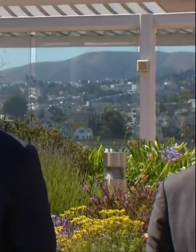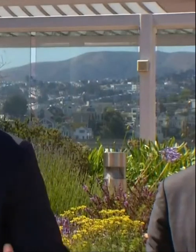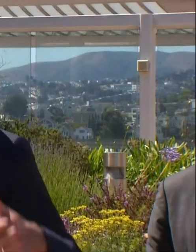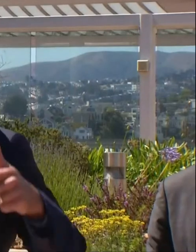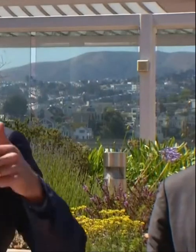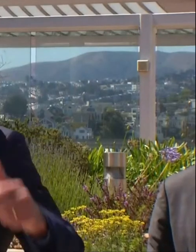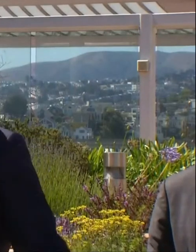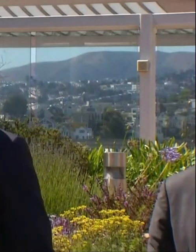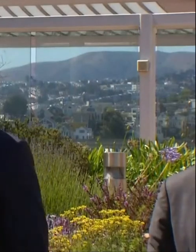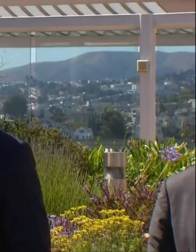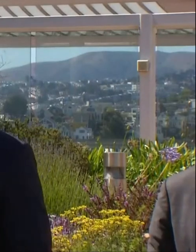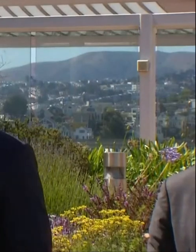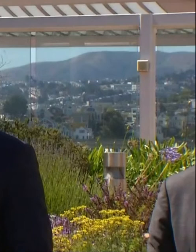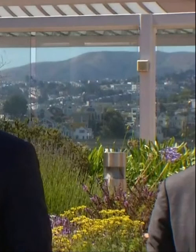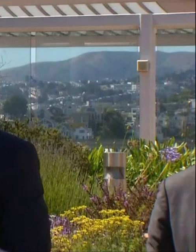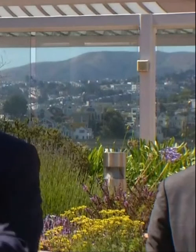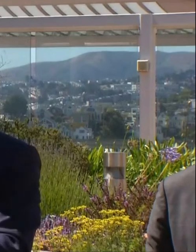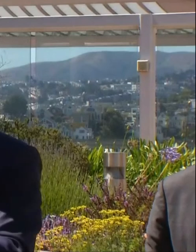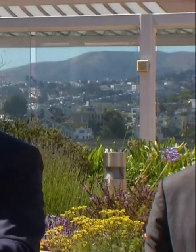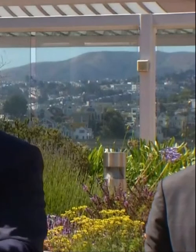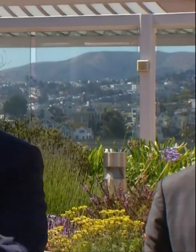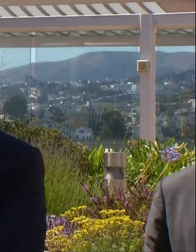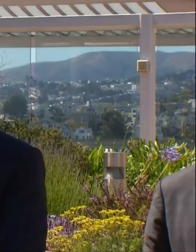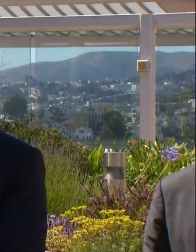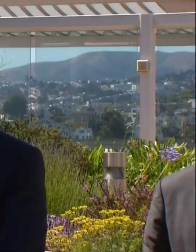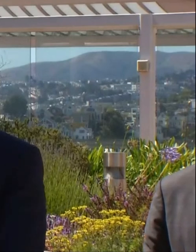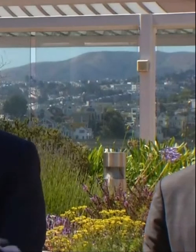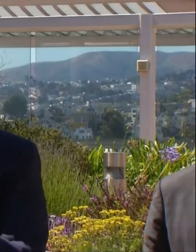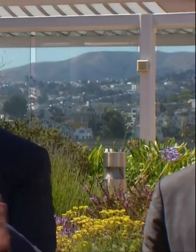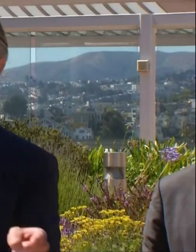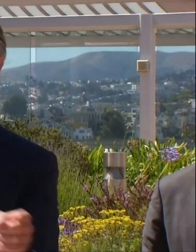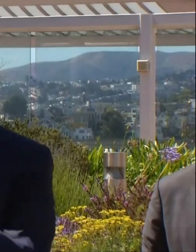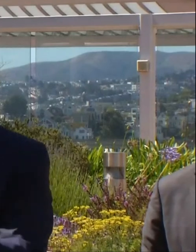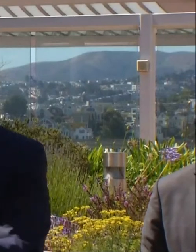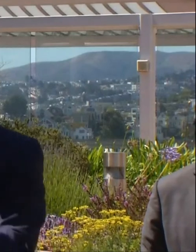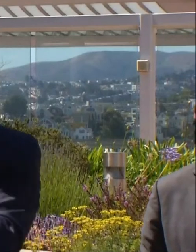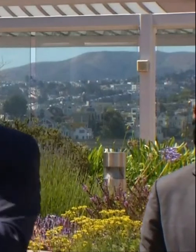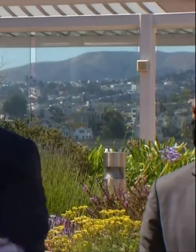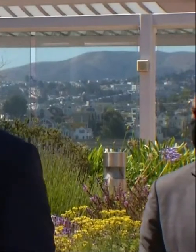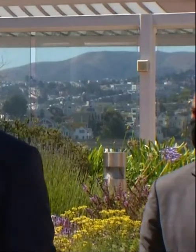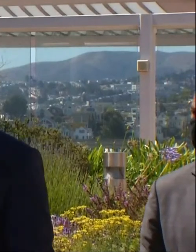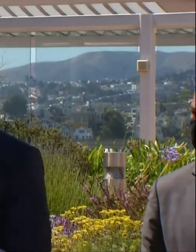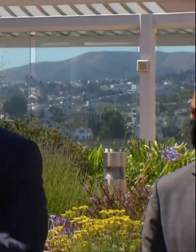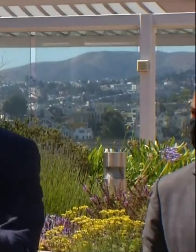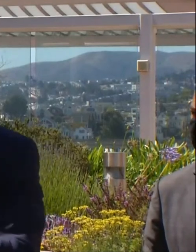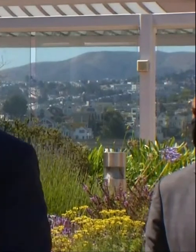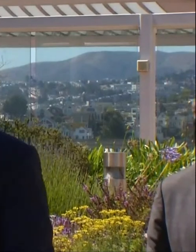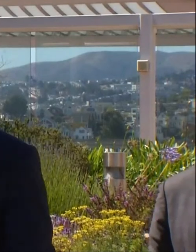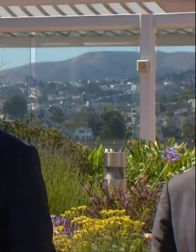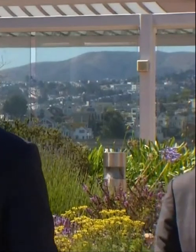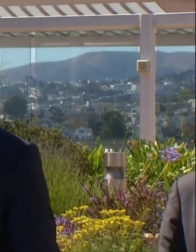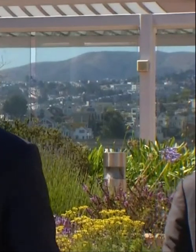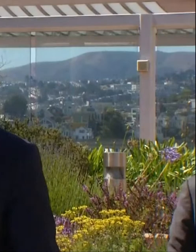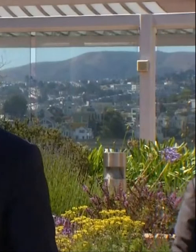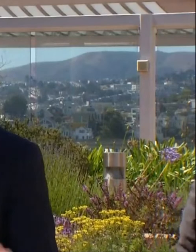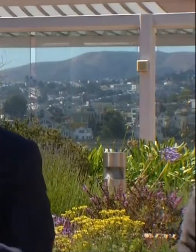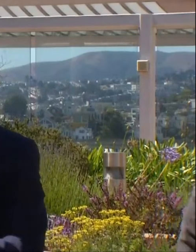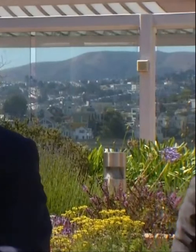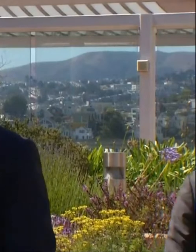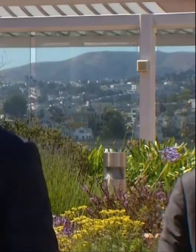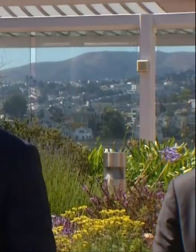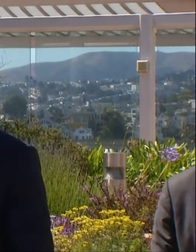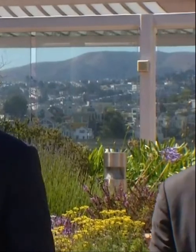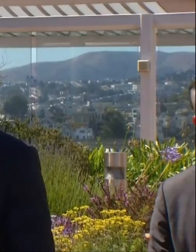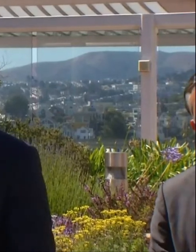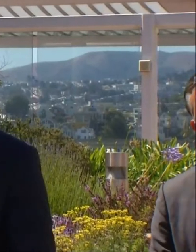will be announcing subsequent updates. The OSHA decision to make a different decision, encouraging in that respect. And we